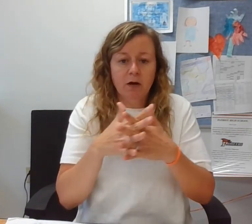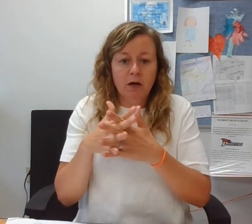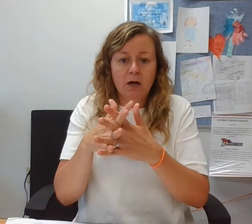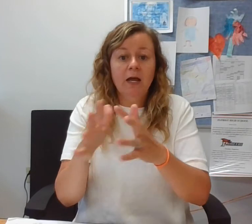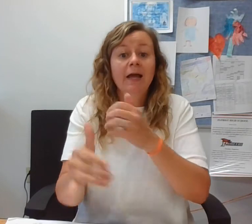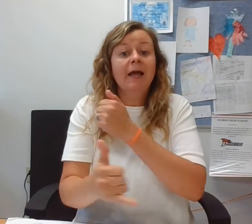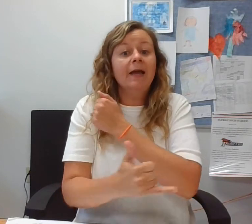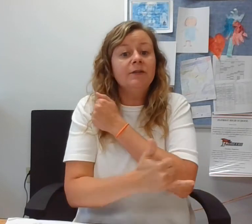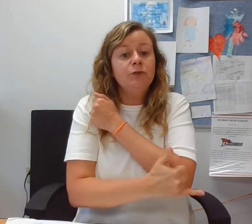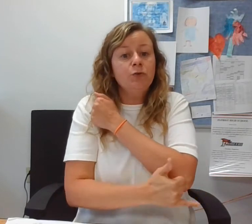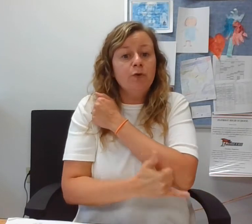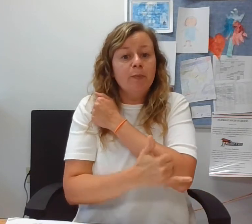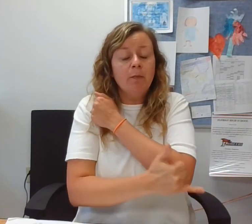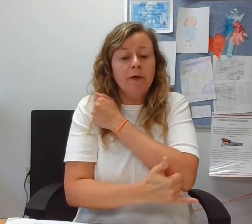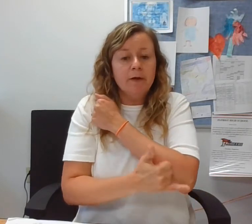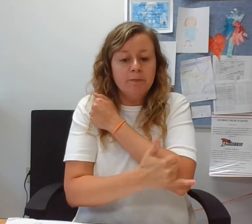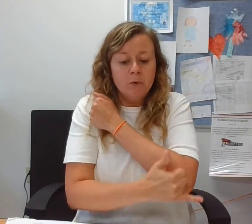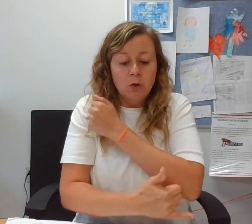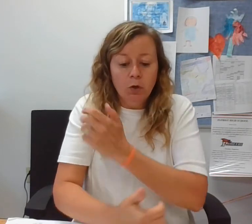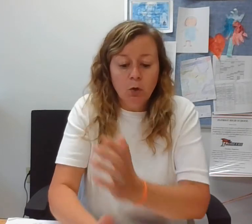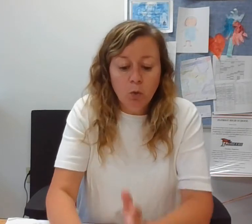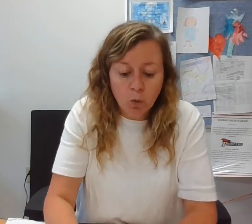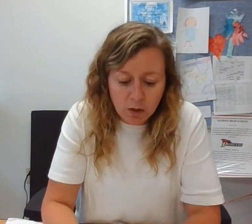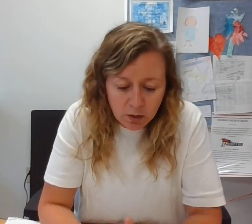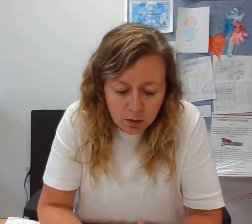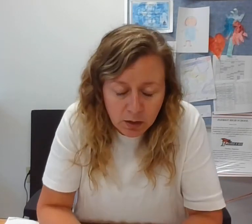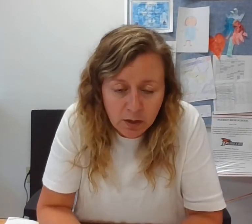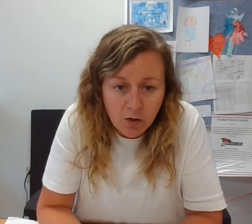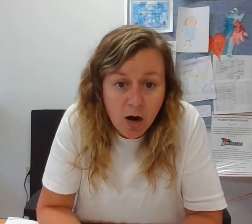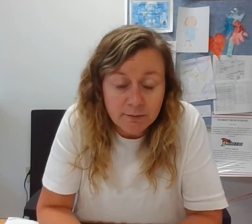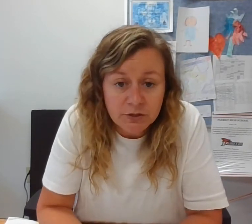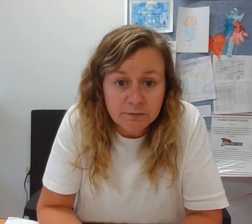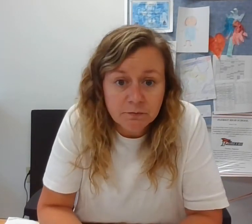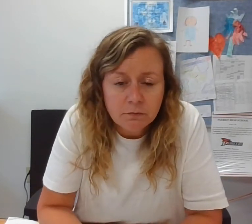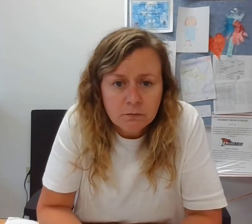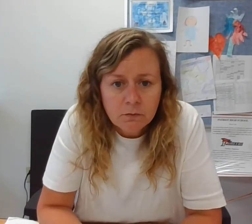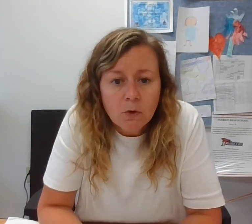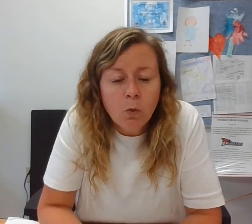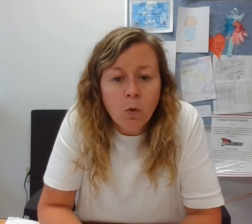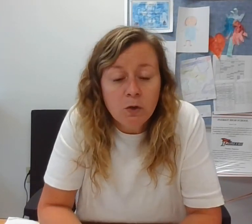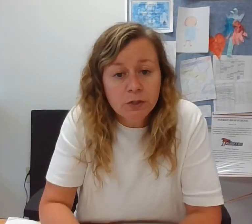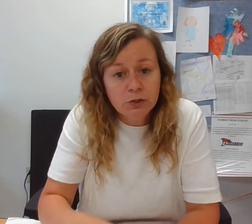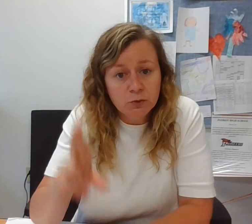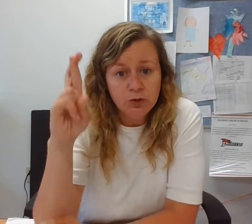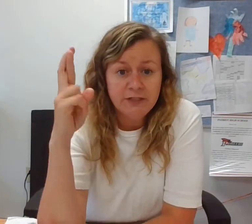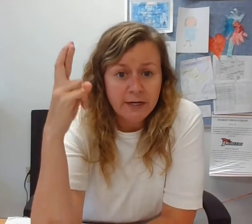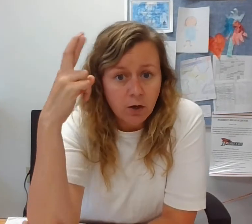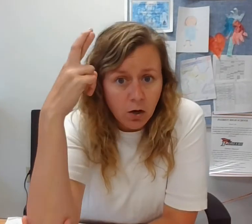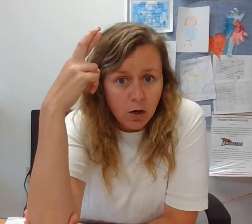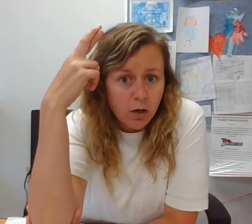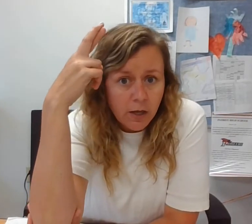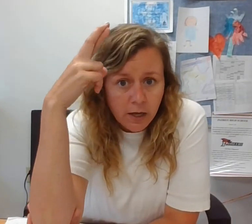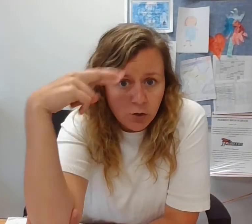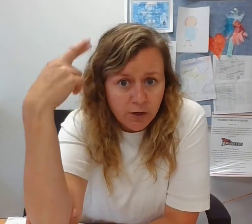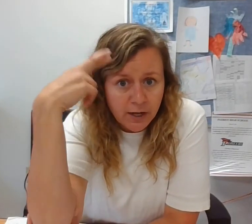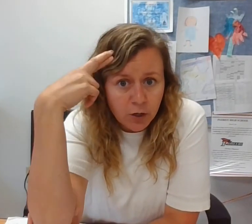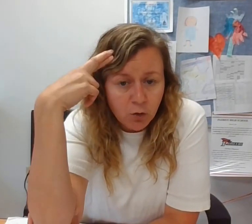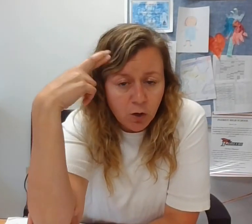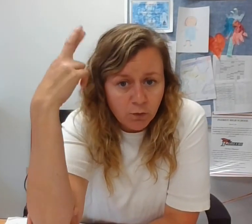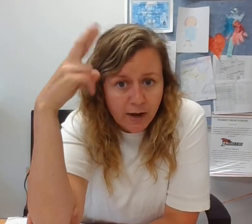America and to the republic. Or another option, what you could do is you could take an R and you can kind of go